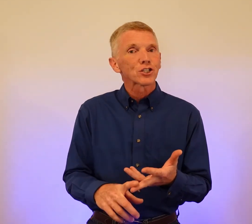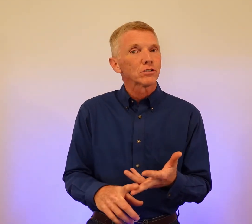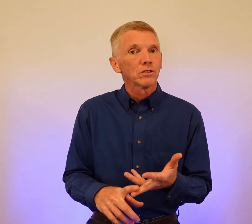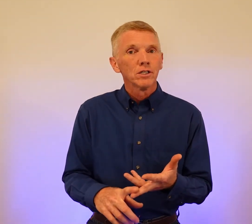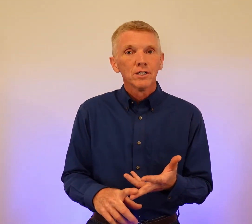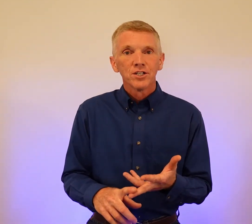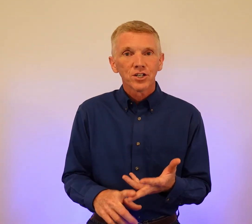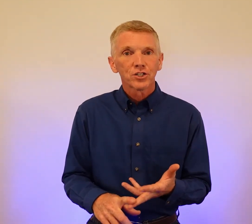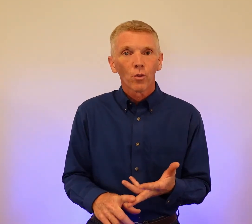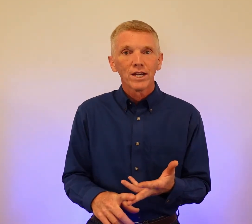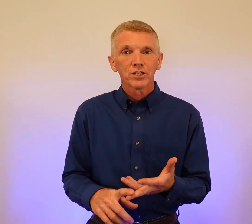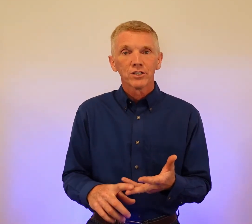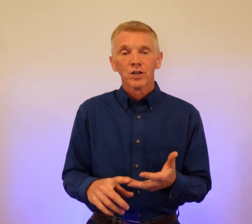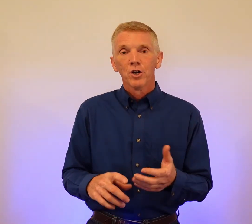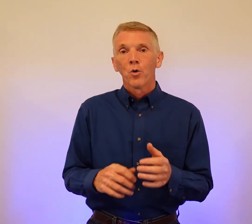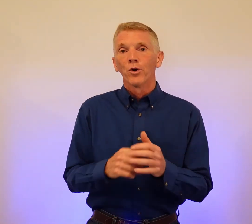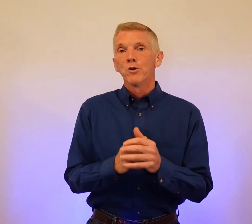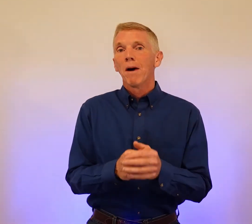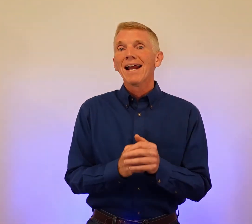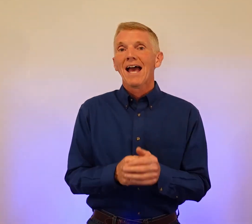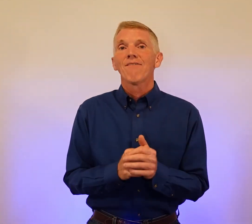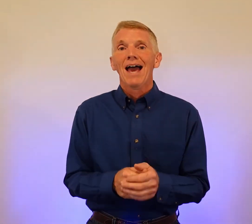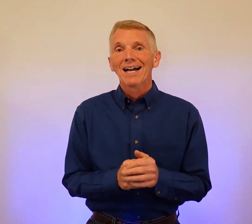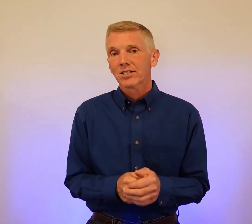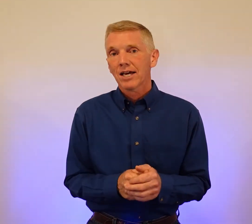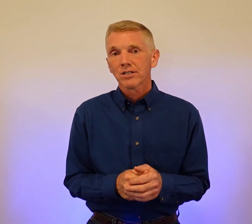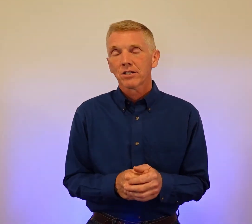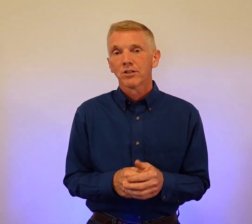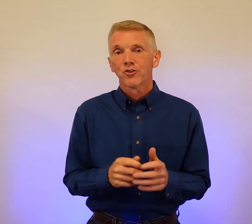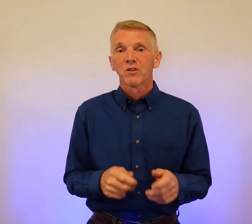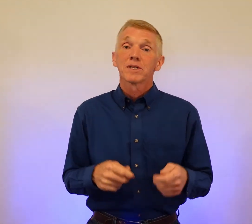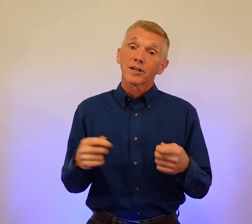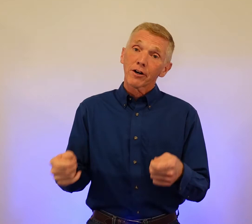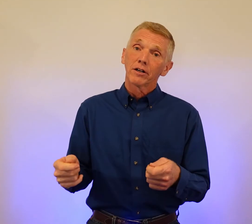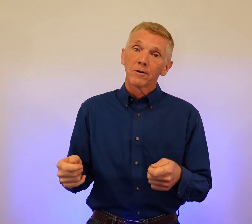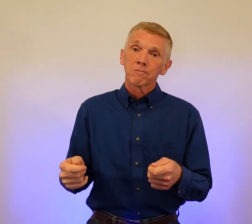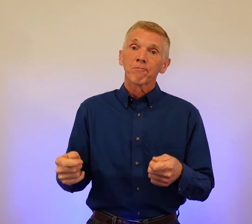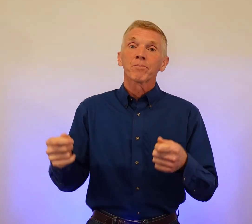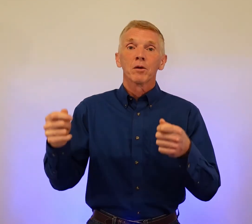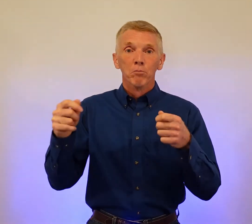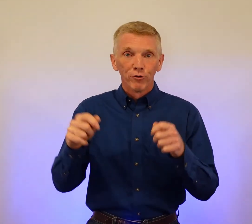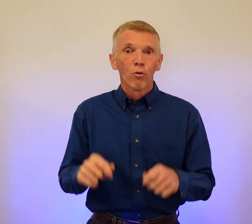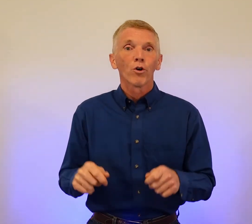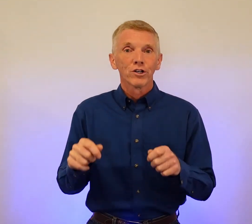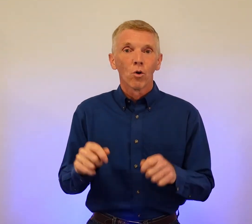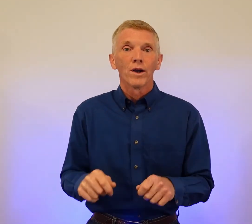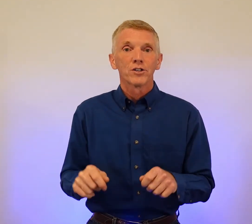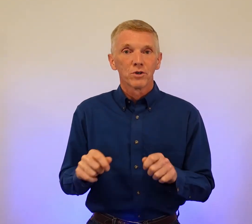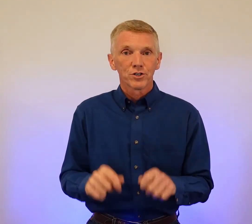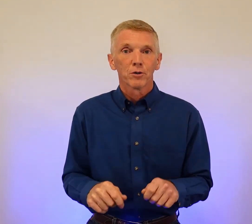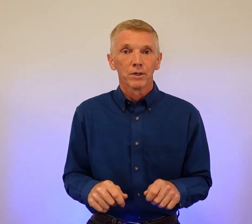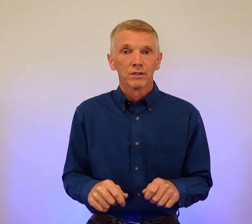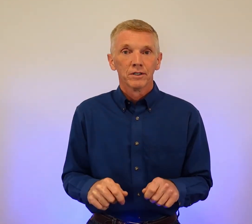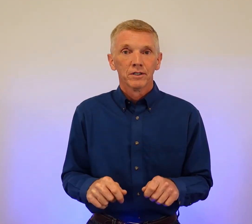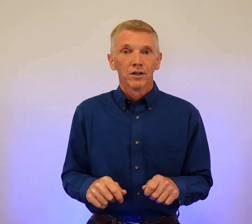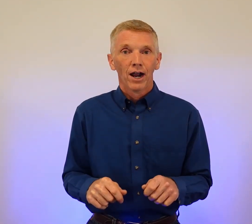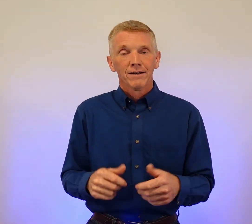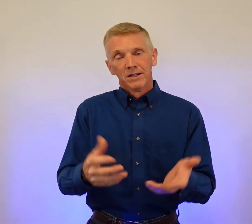professional situations where you might have access to the material before you're going to interpret. All right, let me